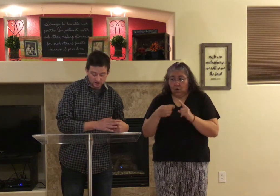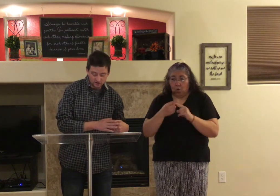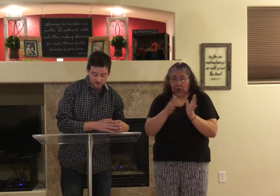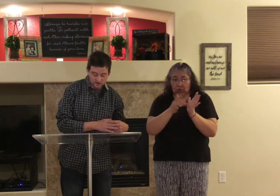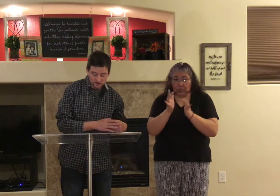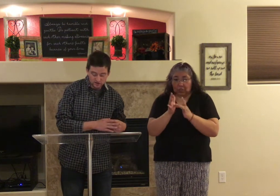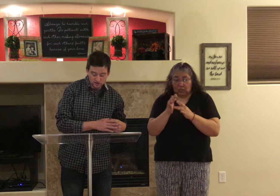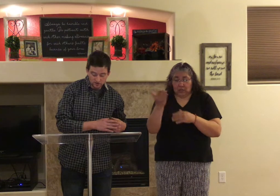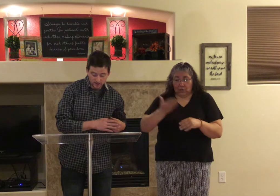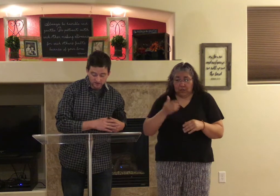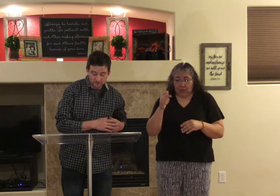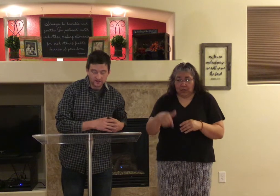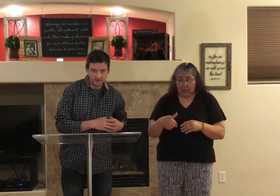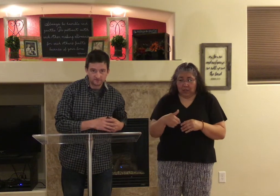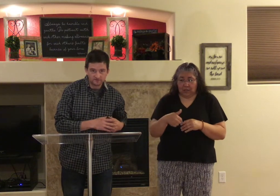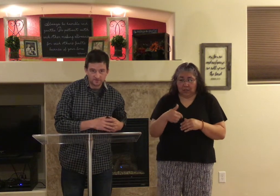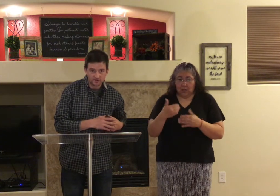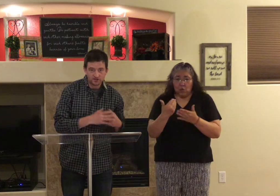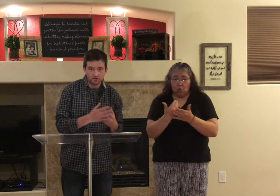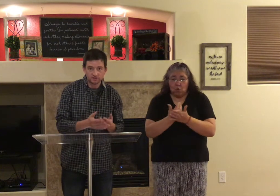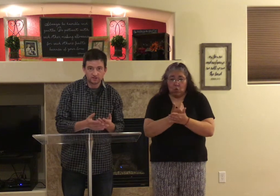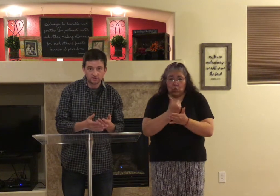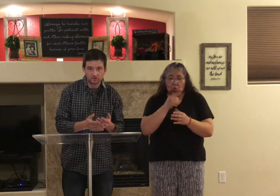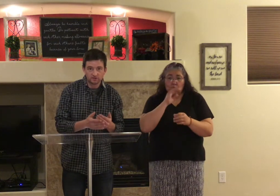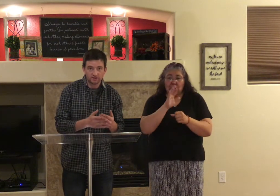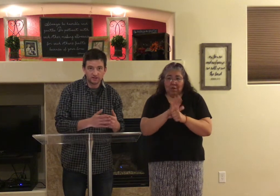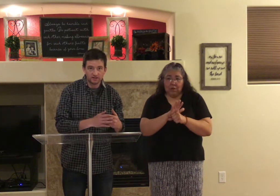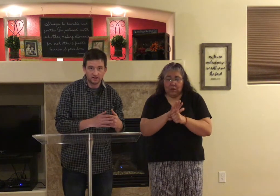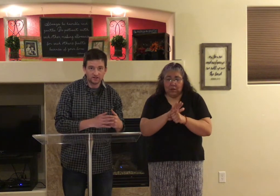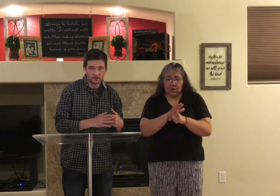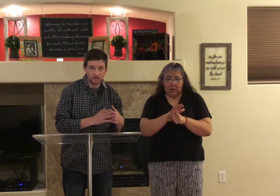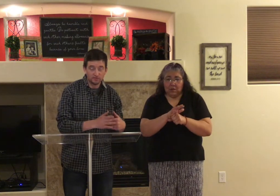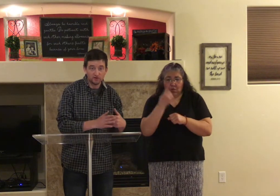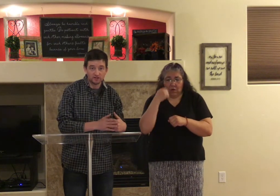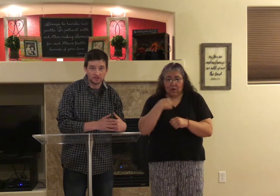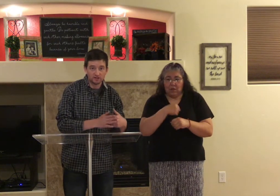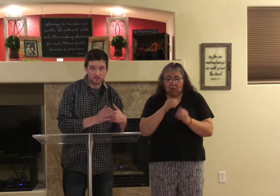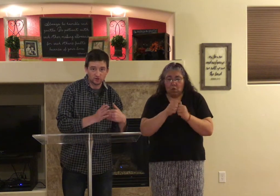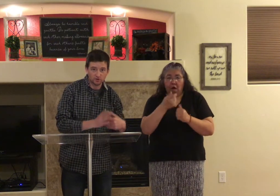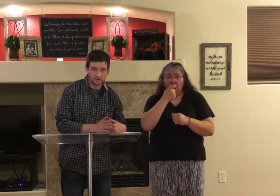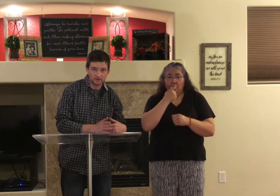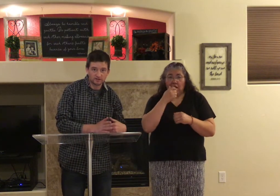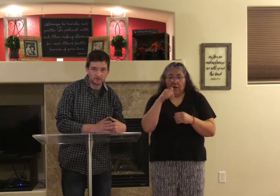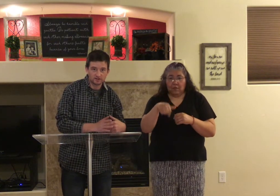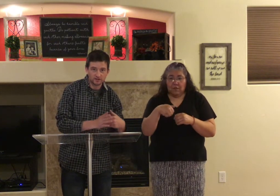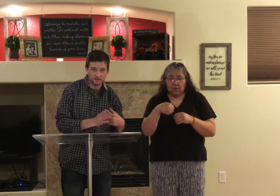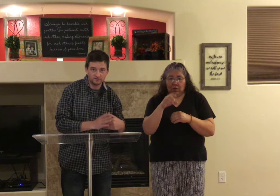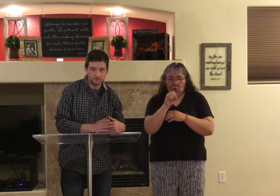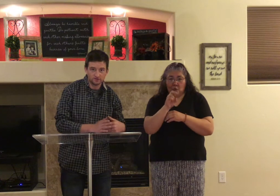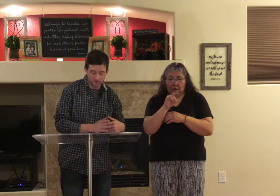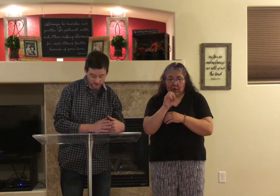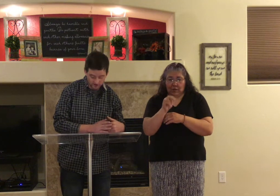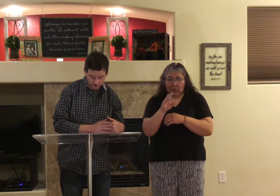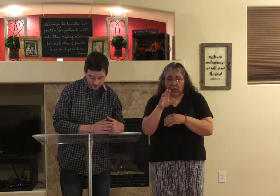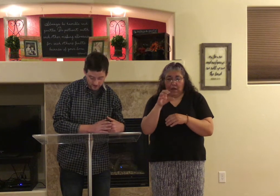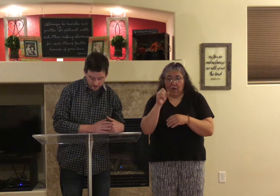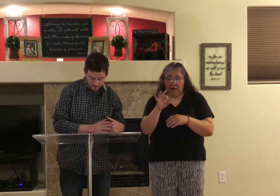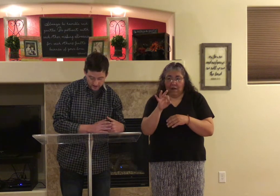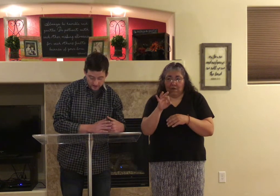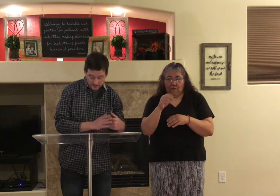Jesus introduced this new covenant to us with the communion, this ordinance of the